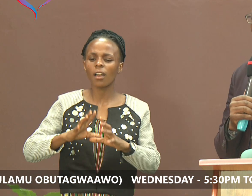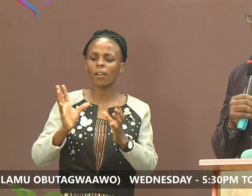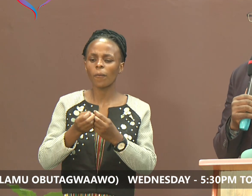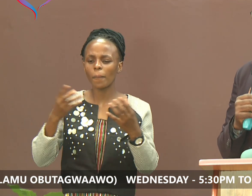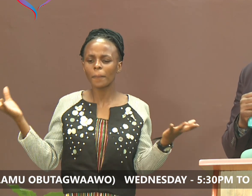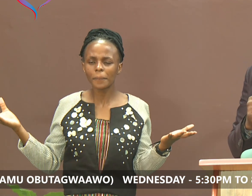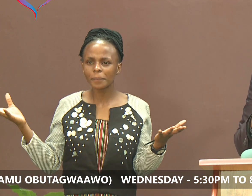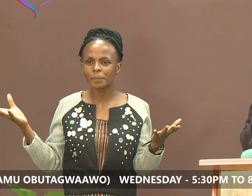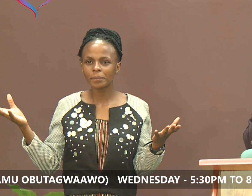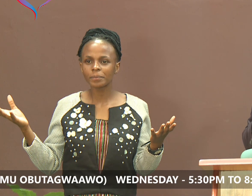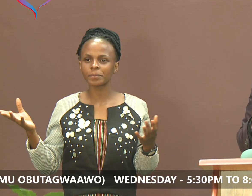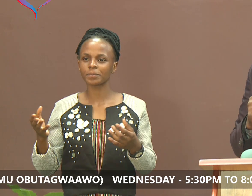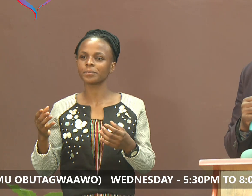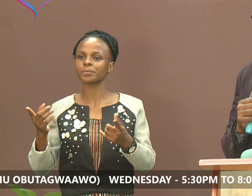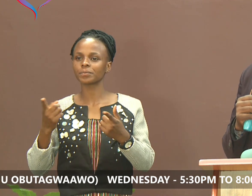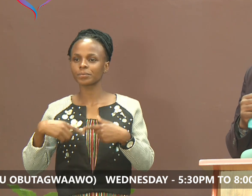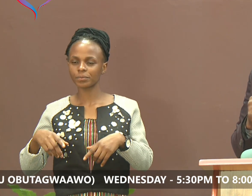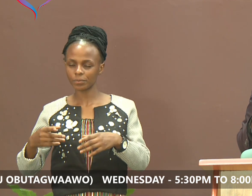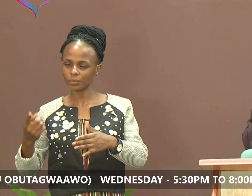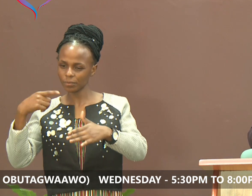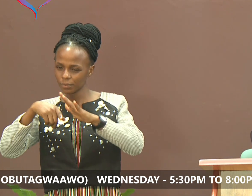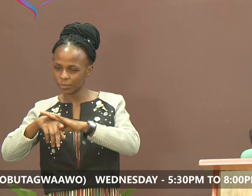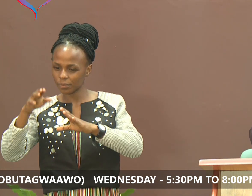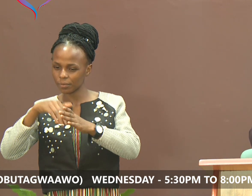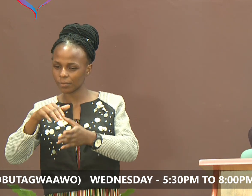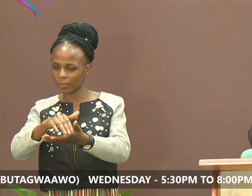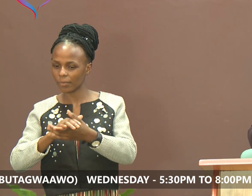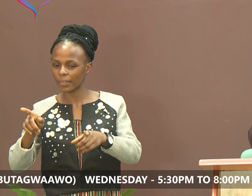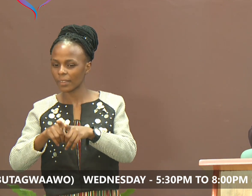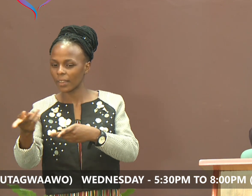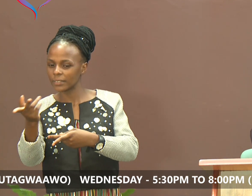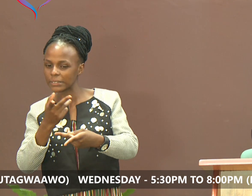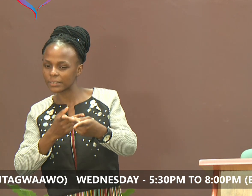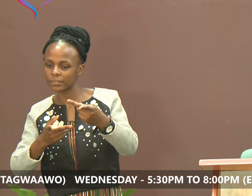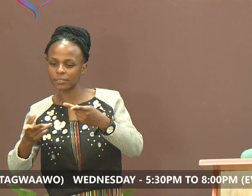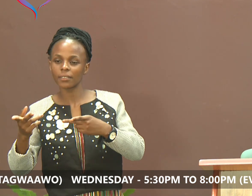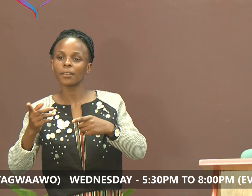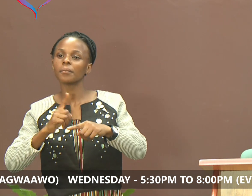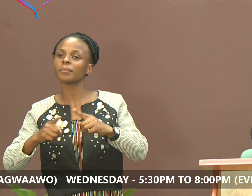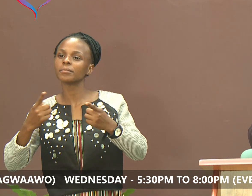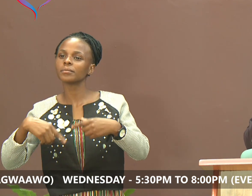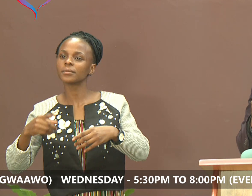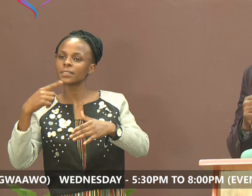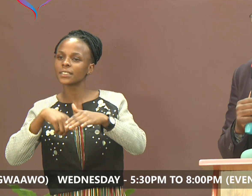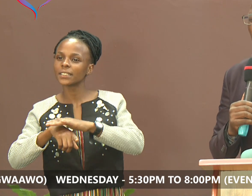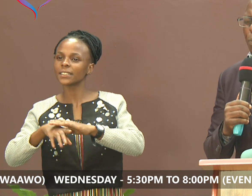bichi? We enter into marriage as a transaction. Yes, it's a transaction, but we are entering into marriage to receive. But if